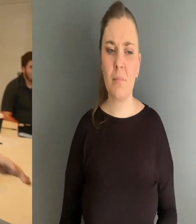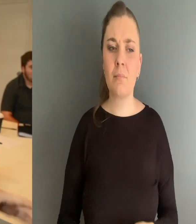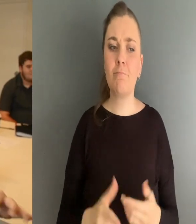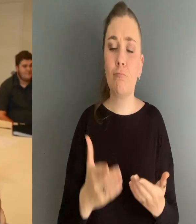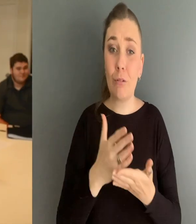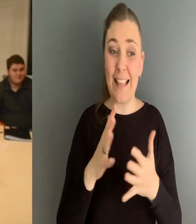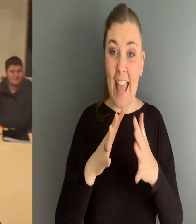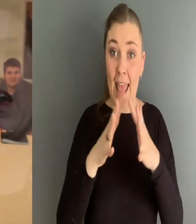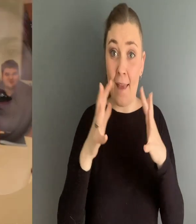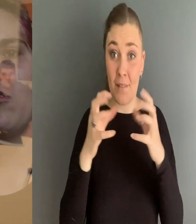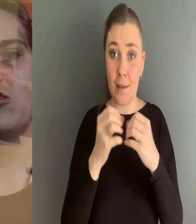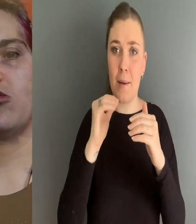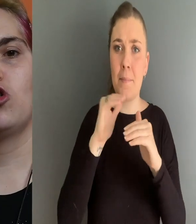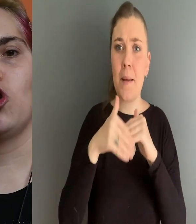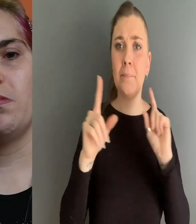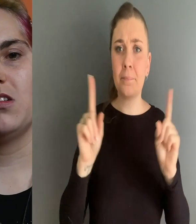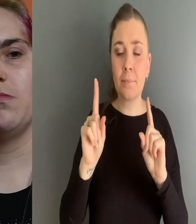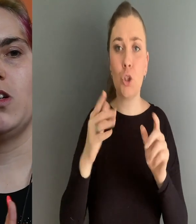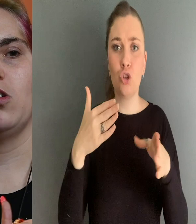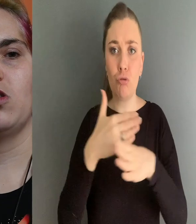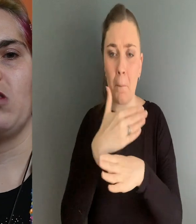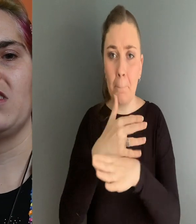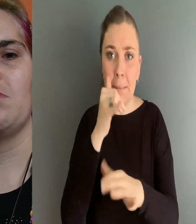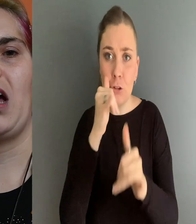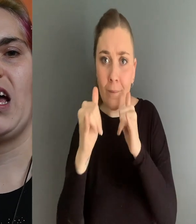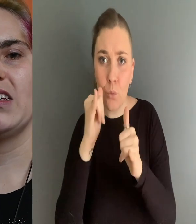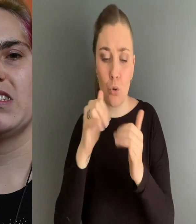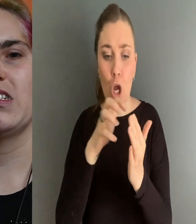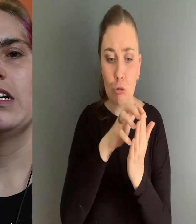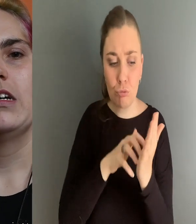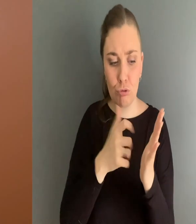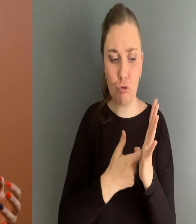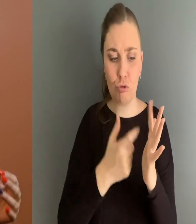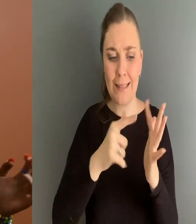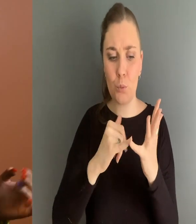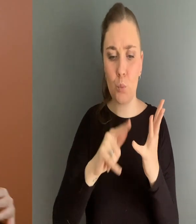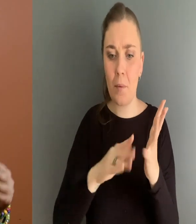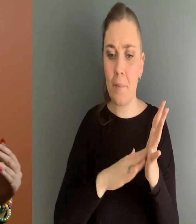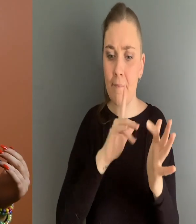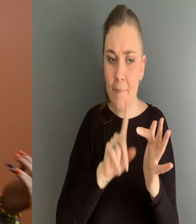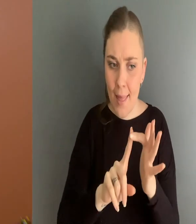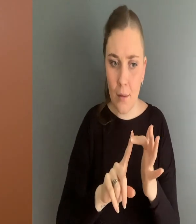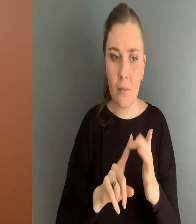basically everything about job interviews resumes and the